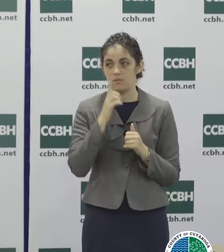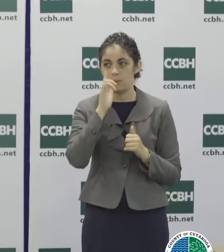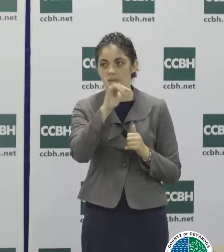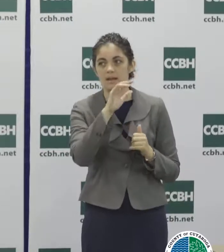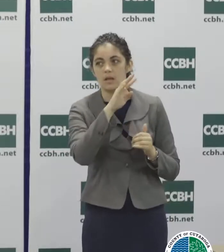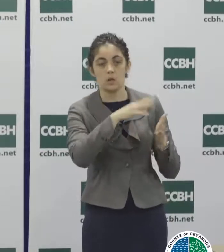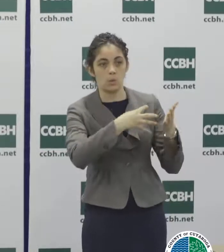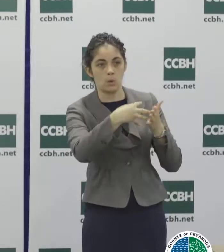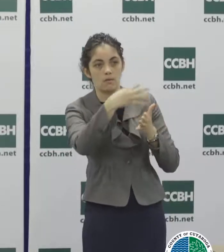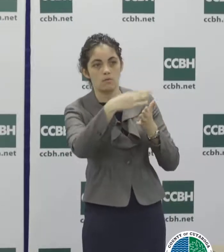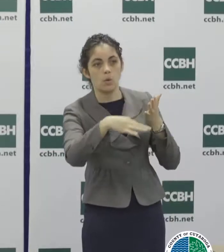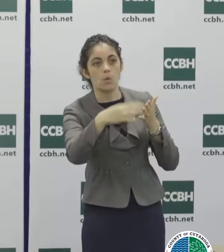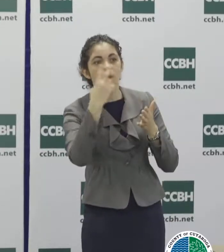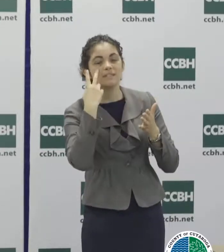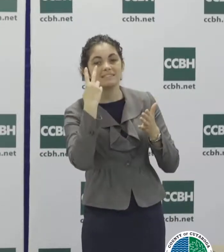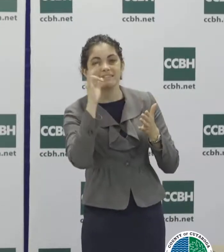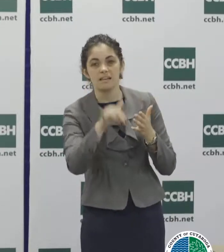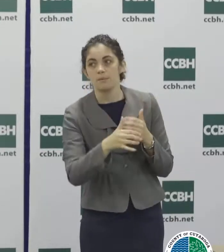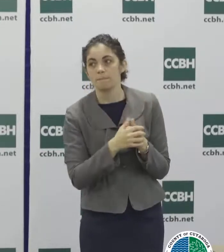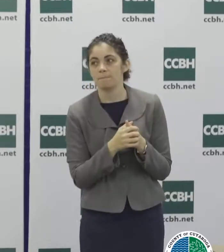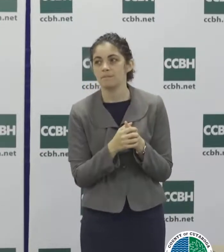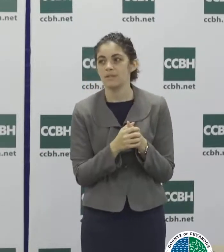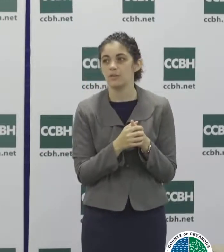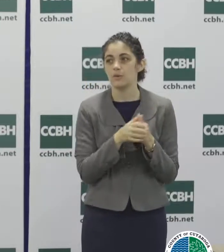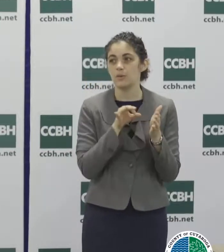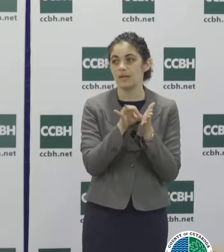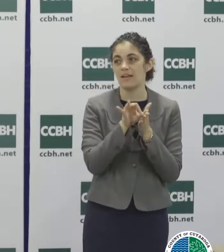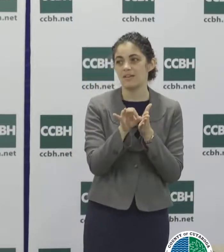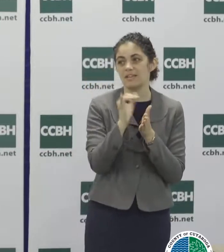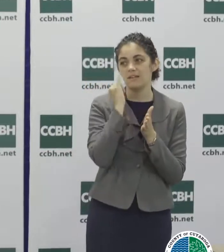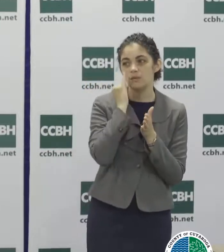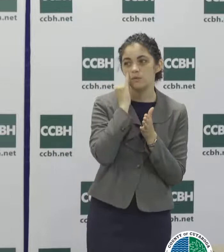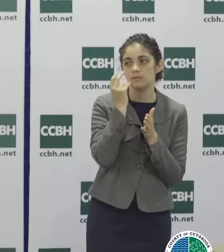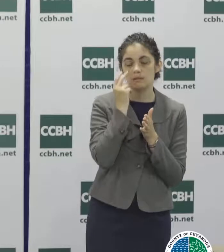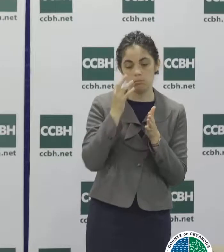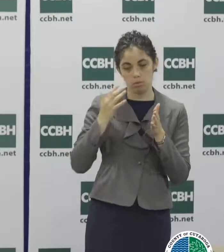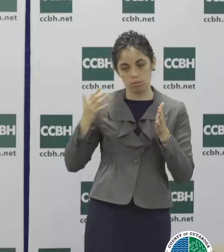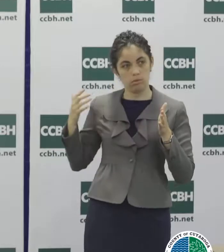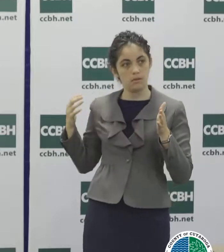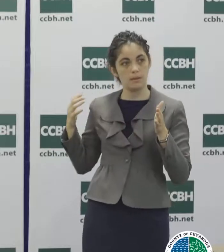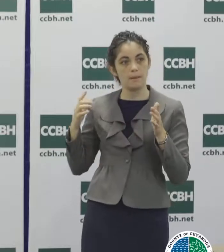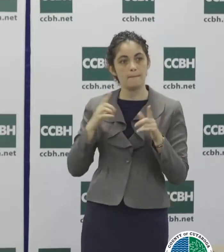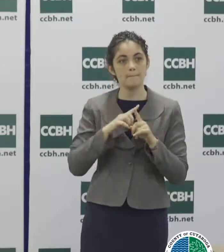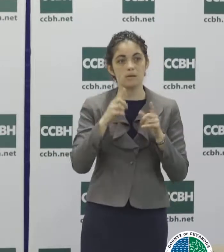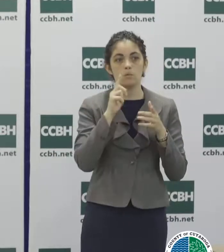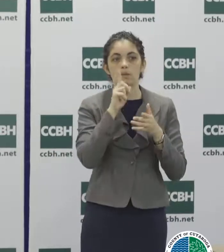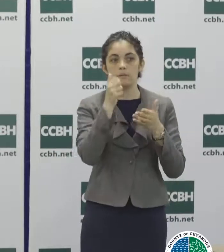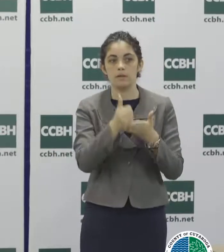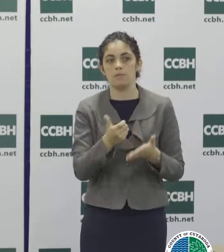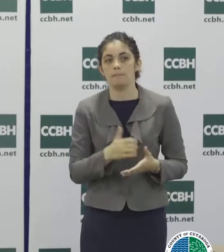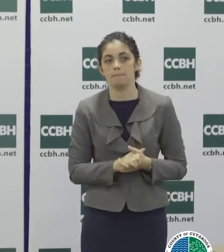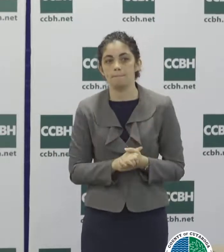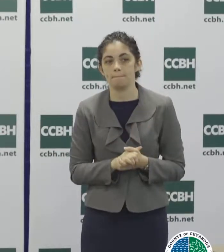graph. I just wanted everyone to see it. You can calculate it yourself if you look at our slides going way back, but we thought it would be helpful.